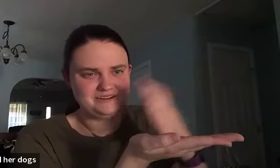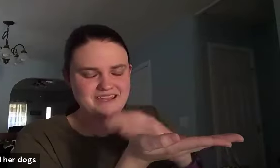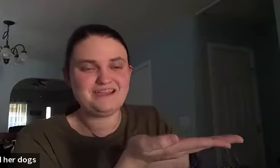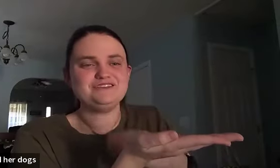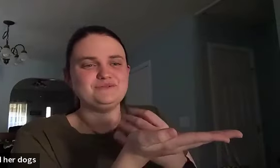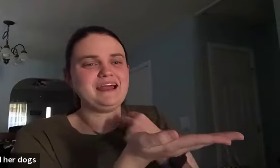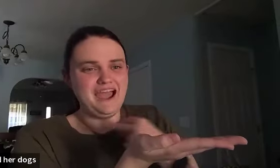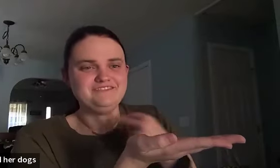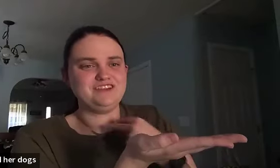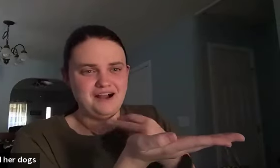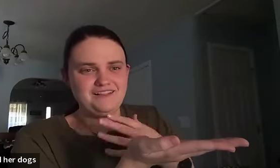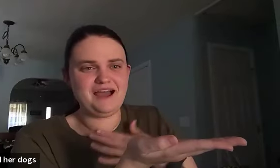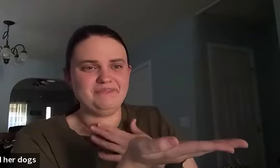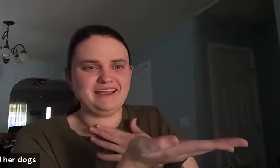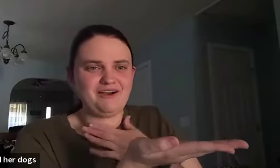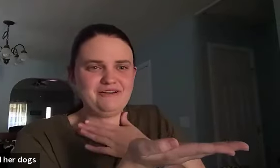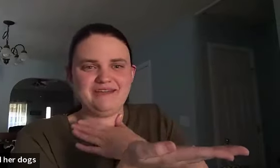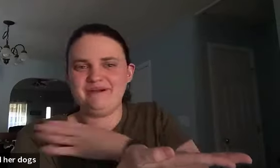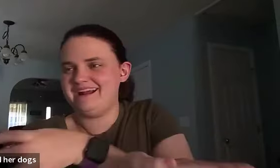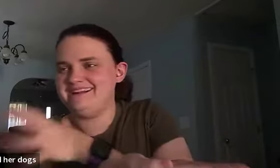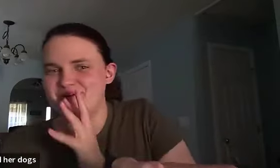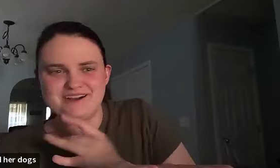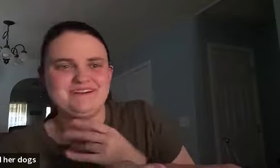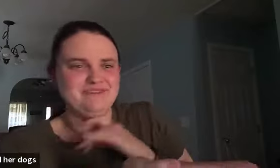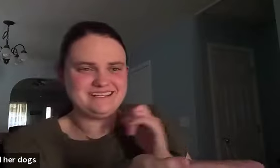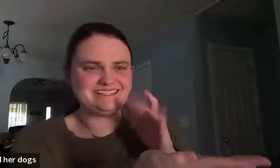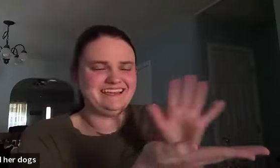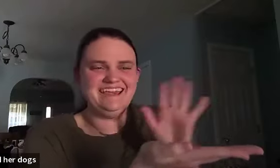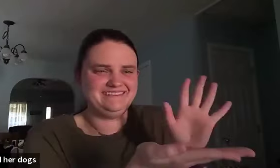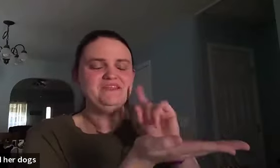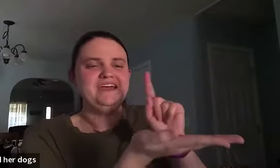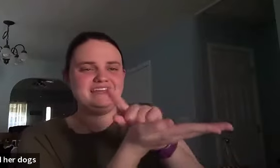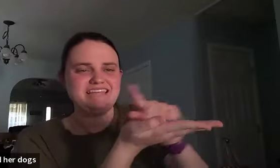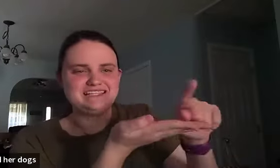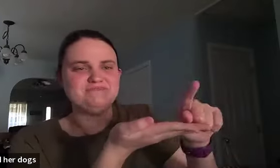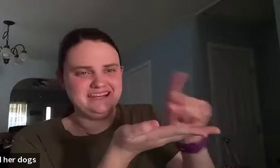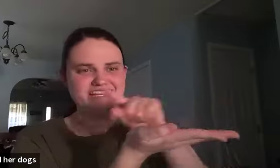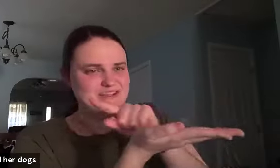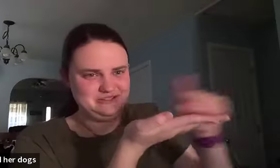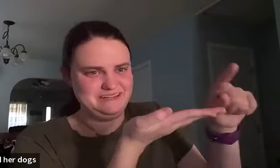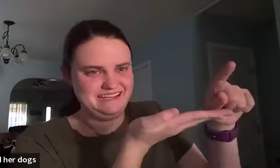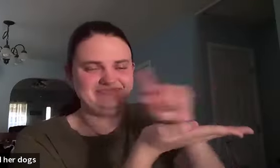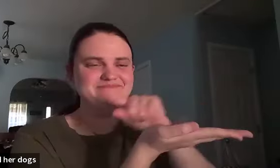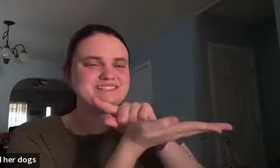all day. So when I have to talk a lot, I'm like, okay, wait, I need water, my voice. Like it takes a minute to get used to it again.